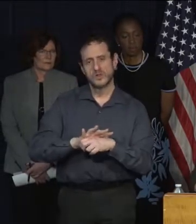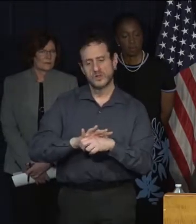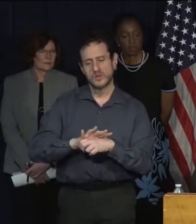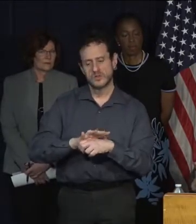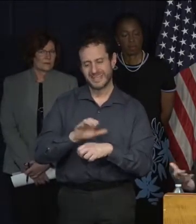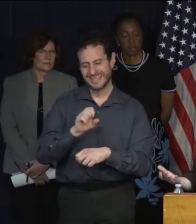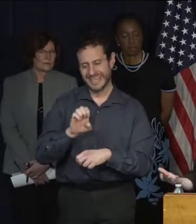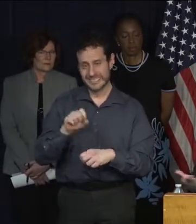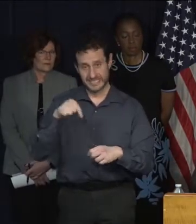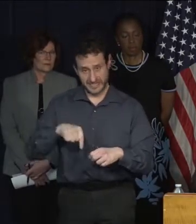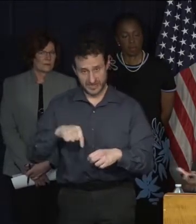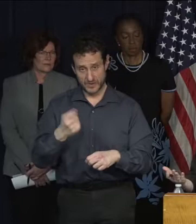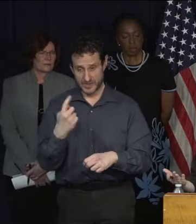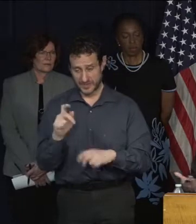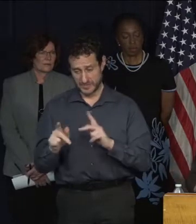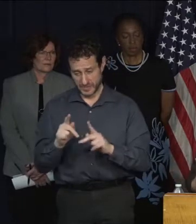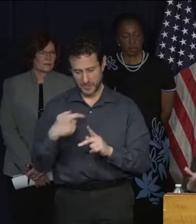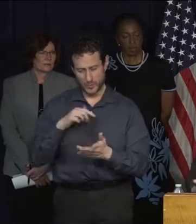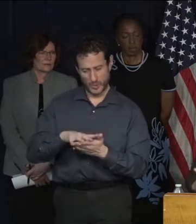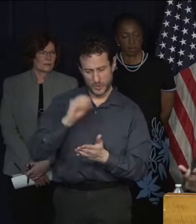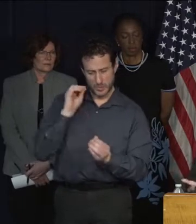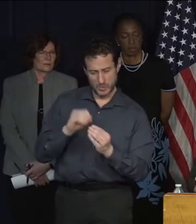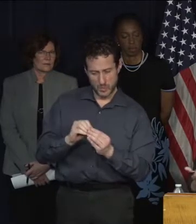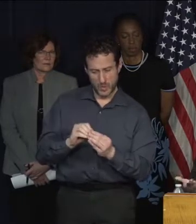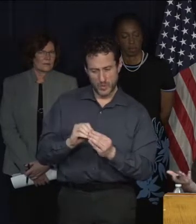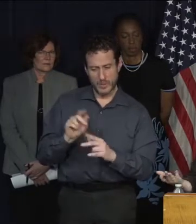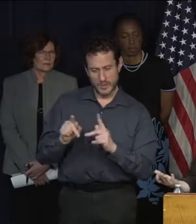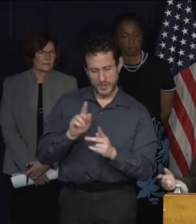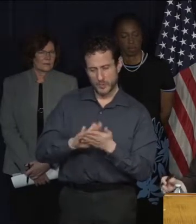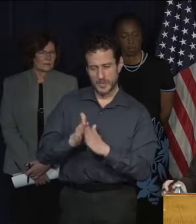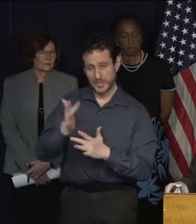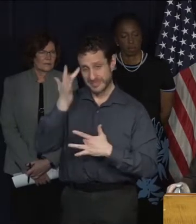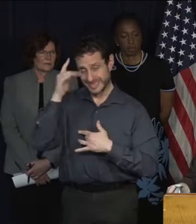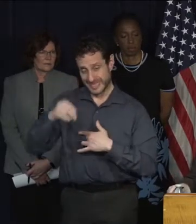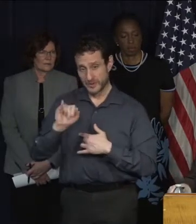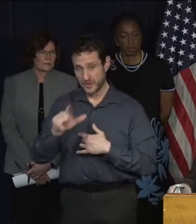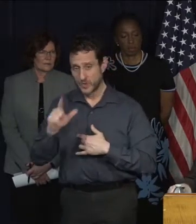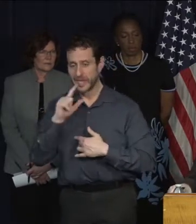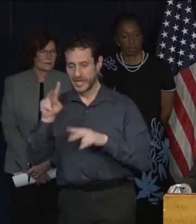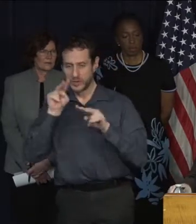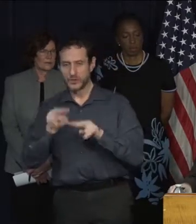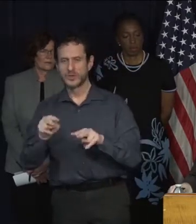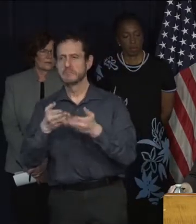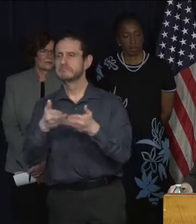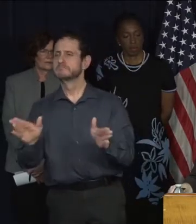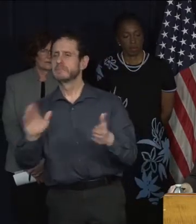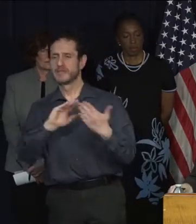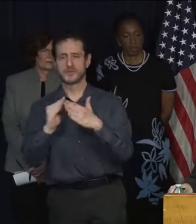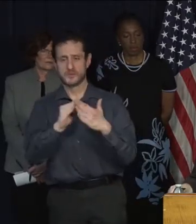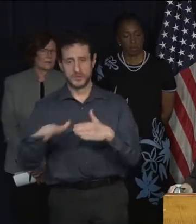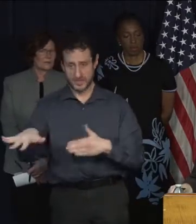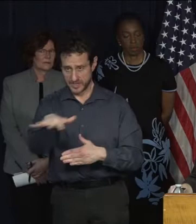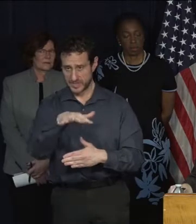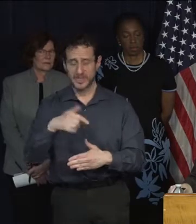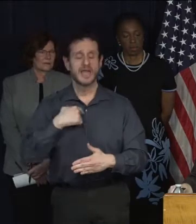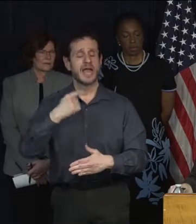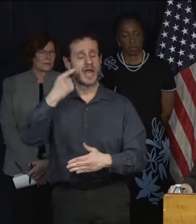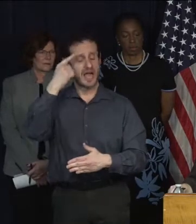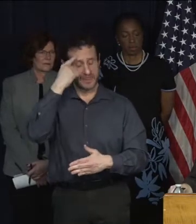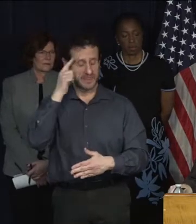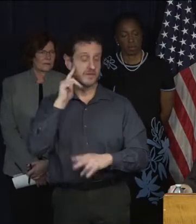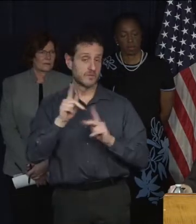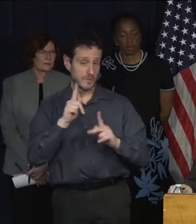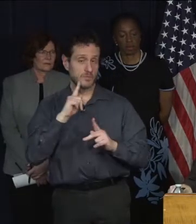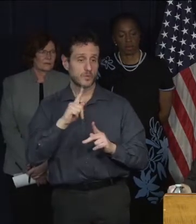cases look like, as we're learning more about it and thinking about looking ahead as a community. I do think that for people who